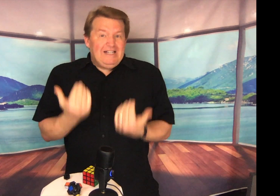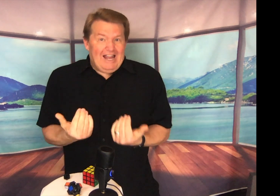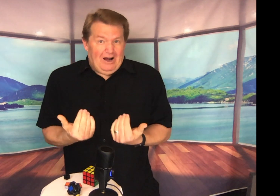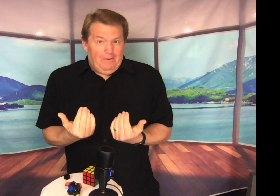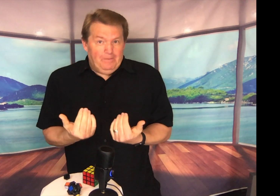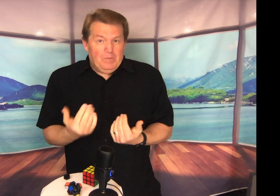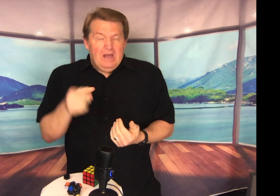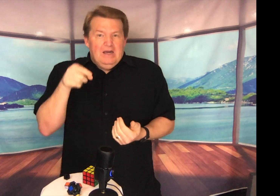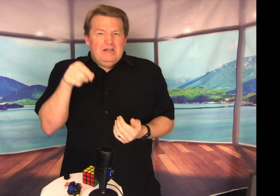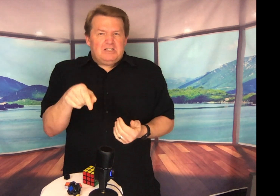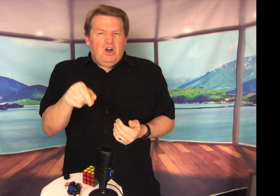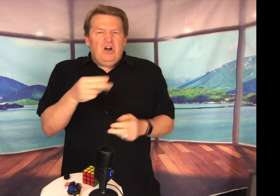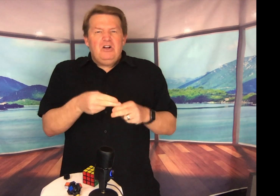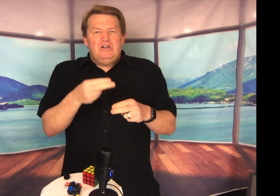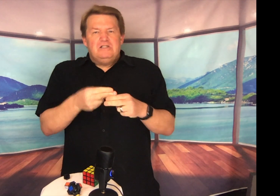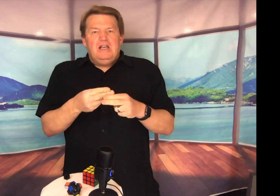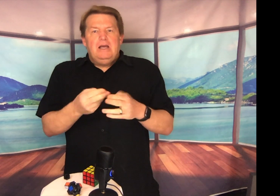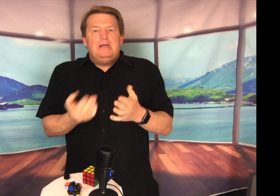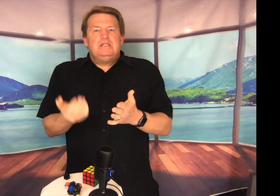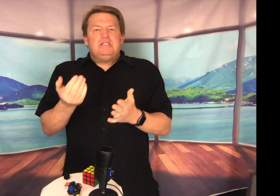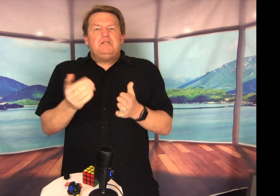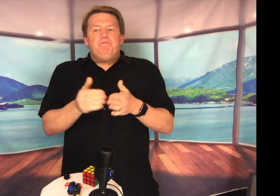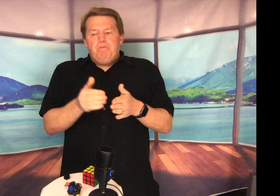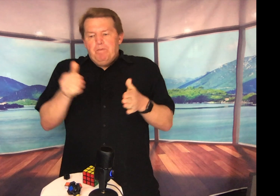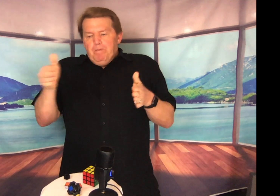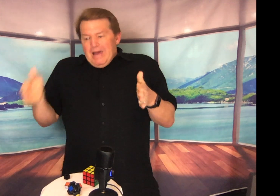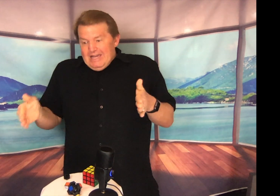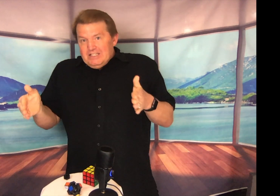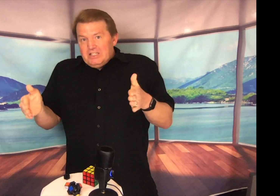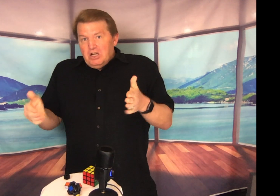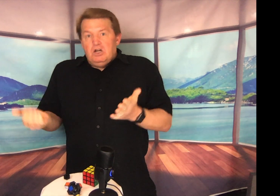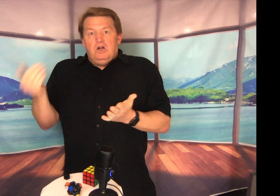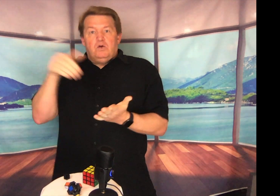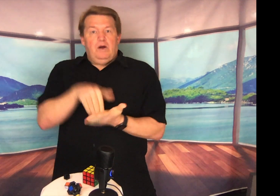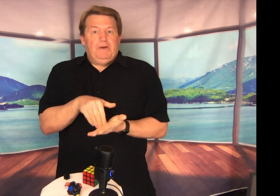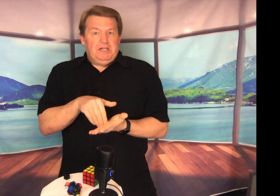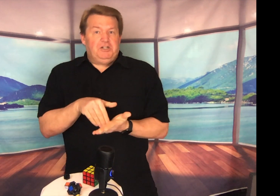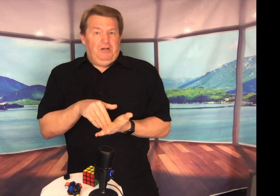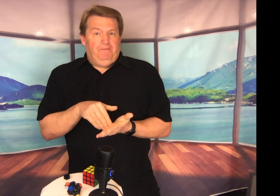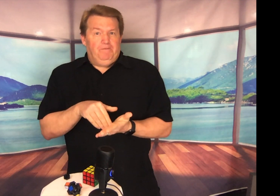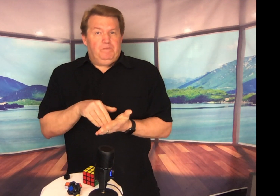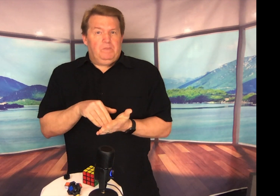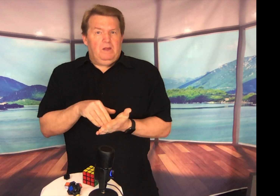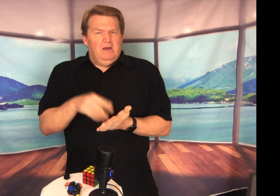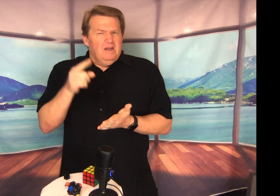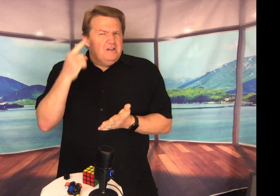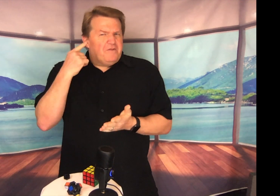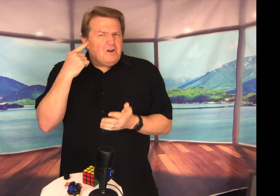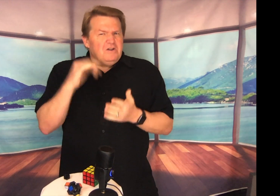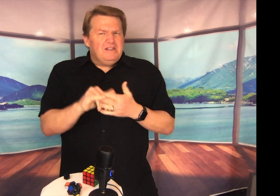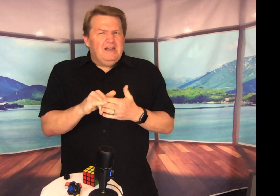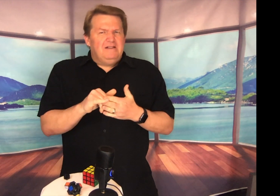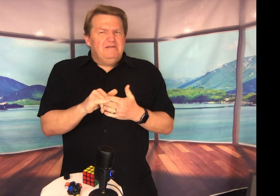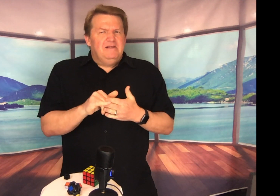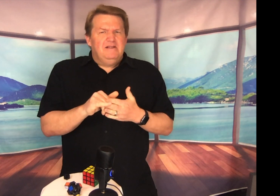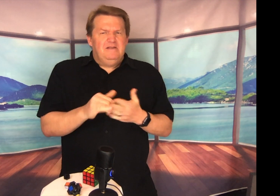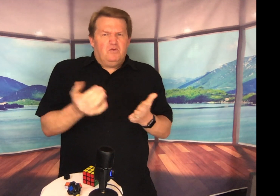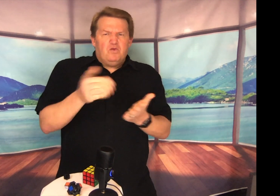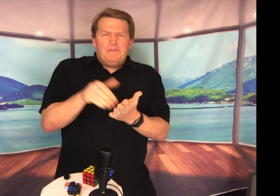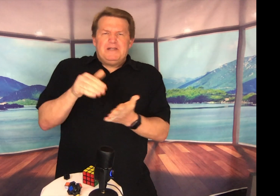now, and it's called spaced repetition. You've heard that